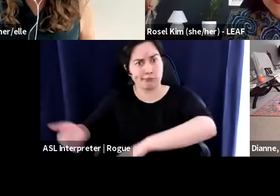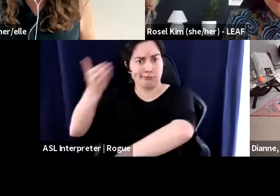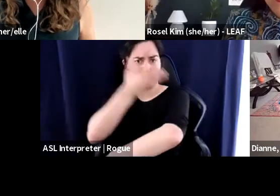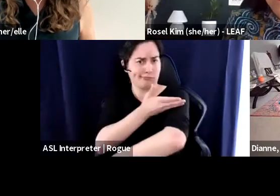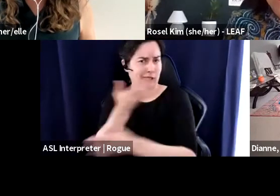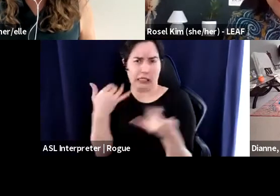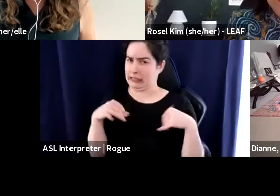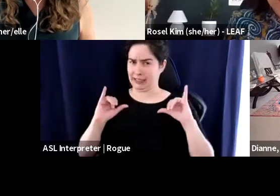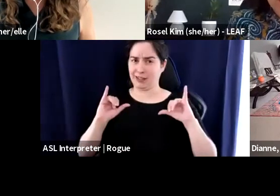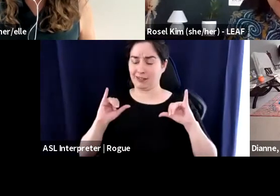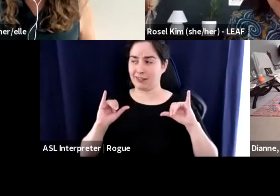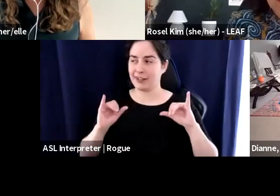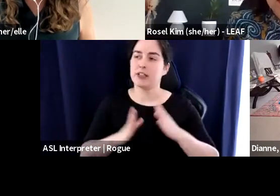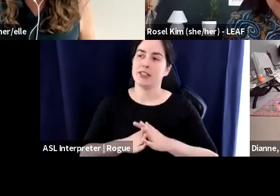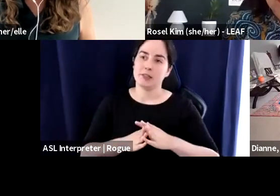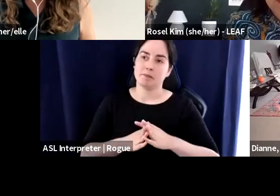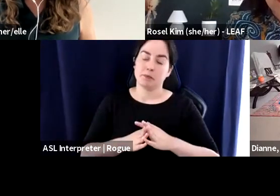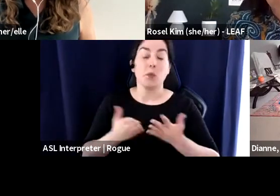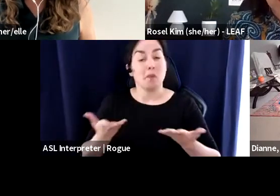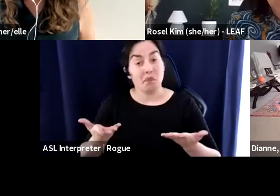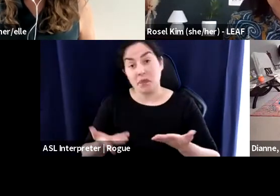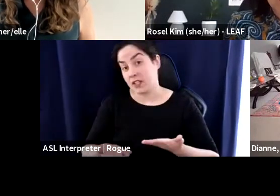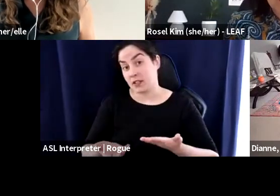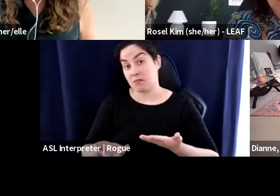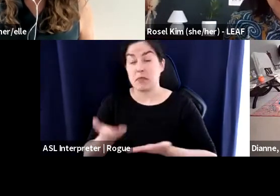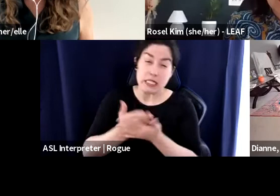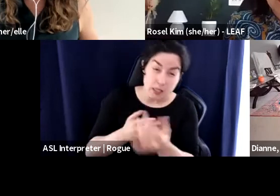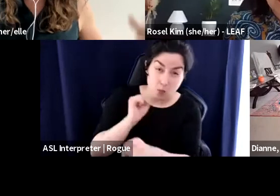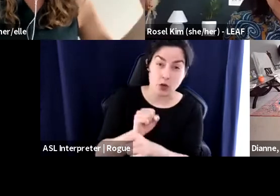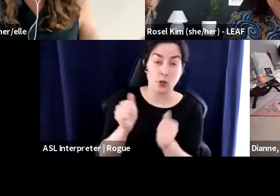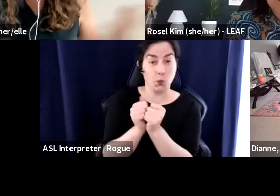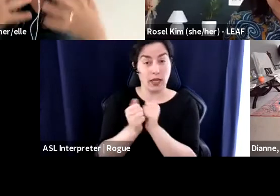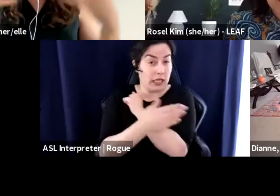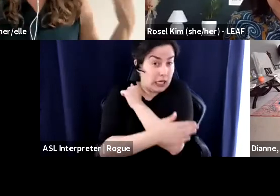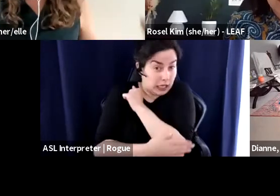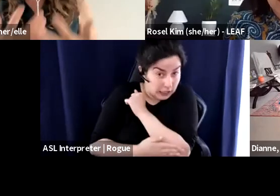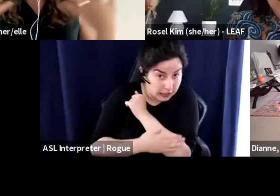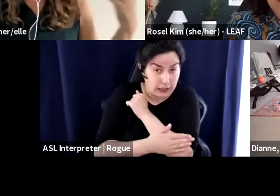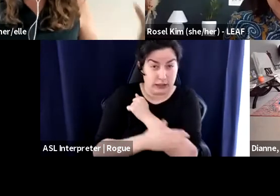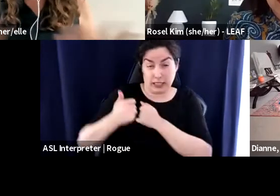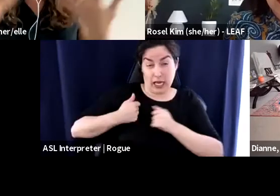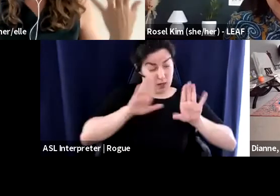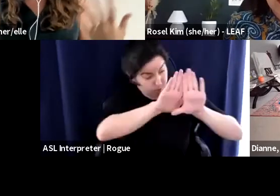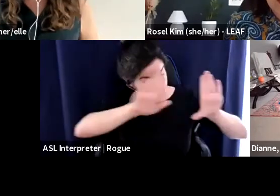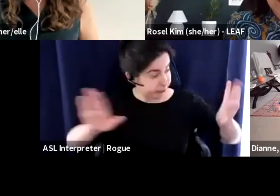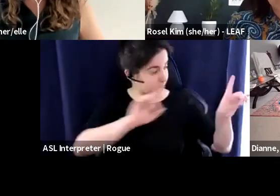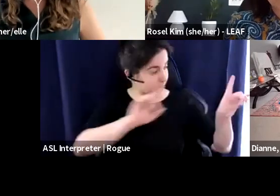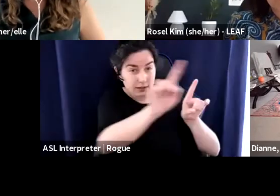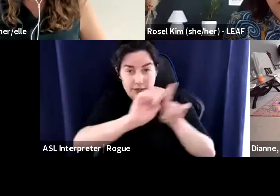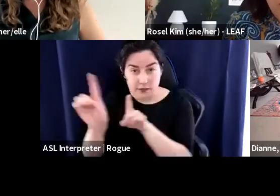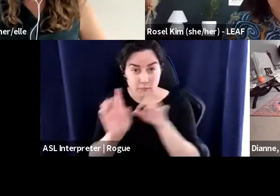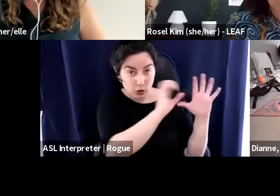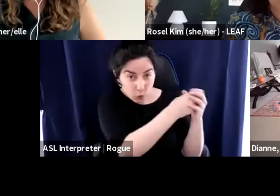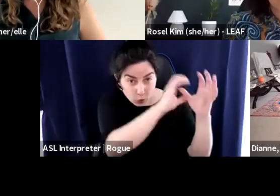with disability groups across the country, is to sort of pull together, work together with all of these